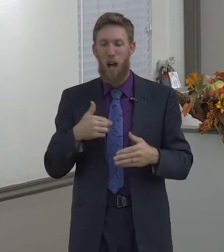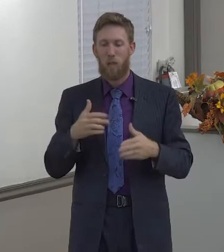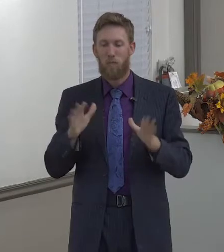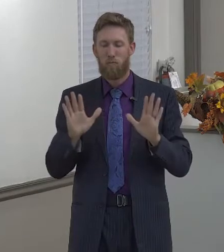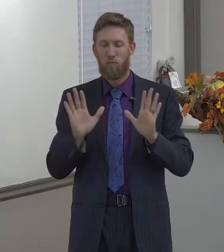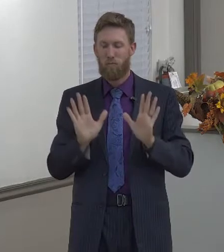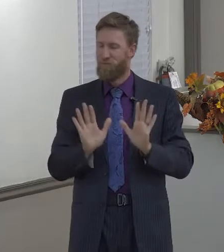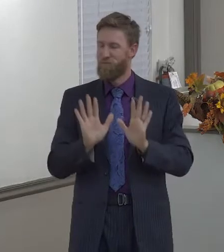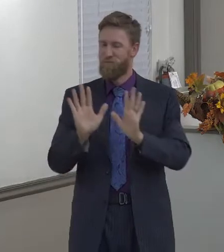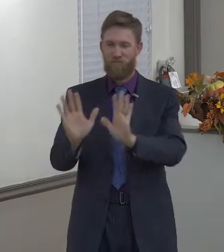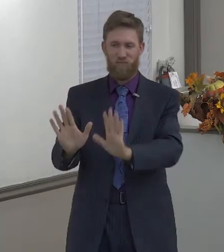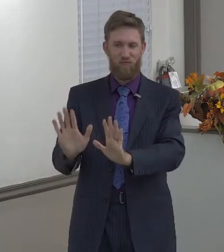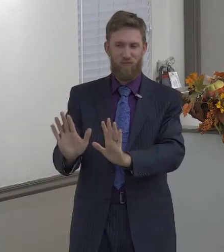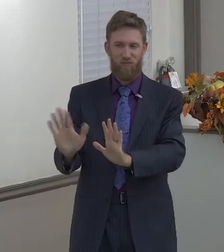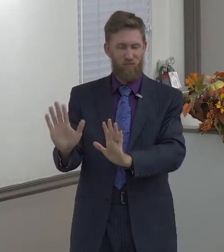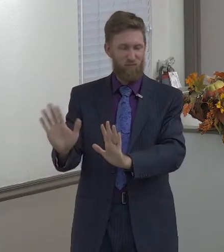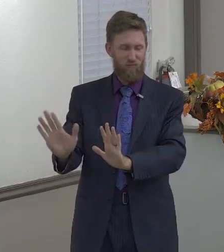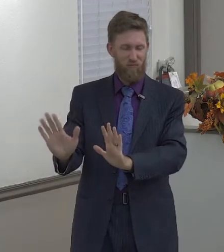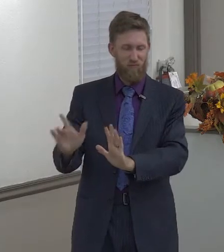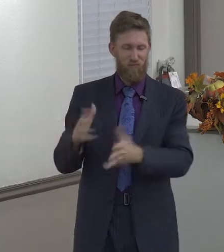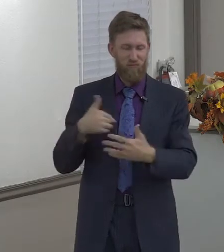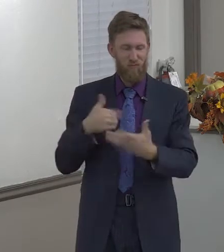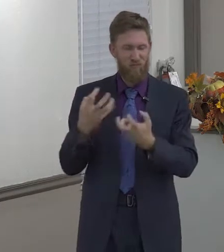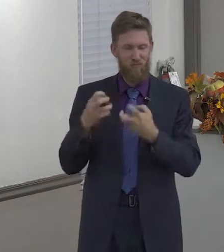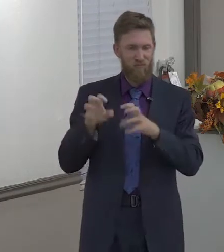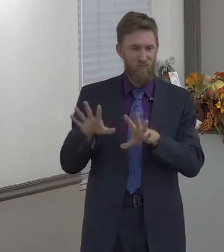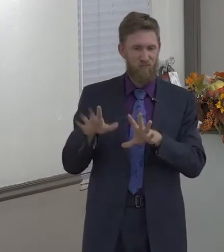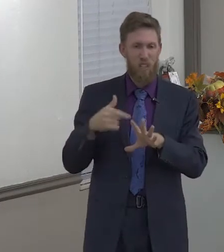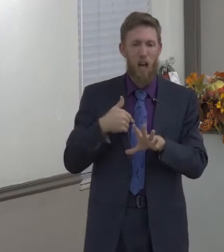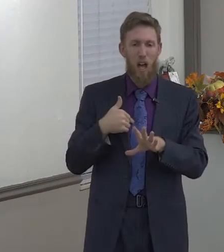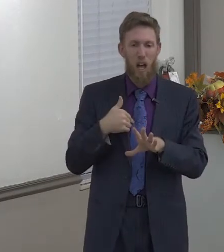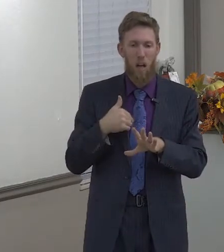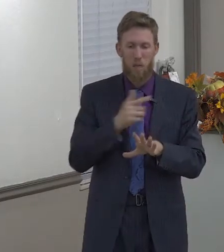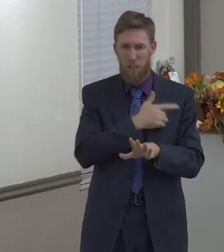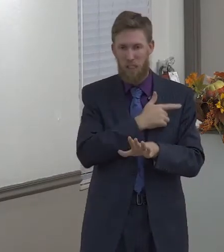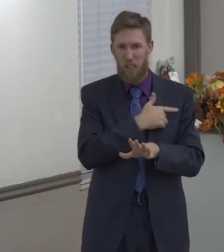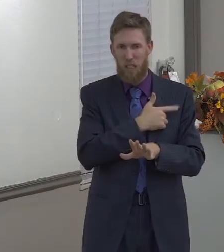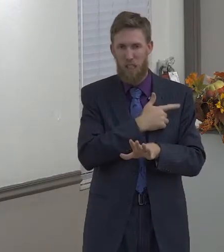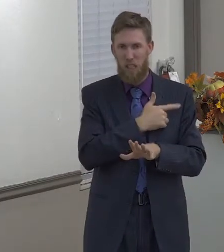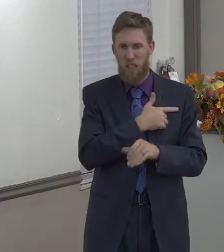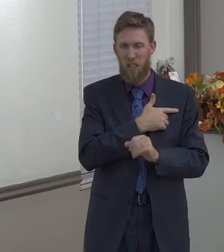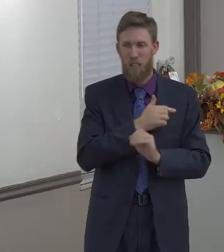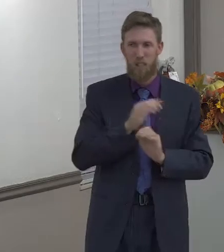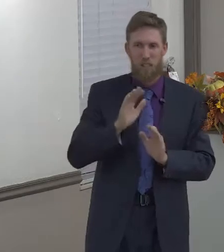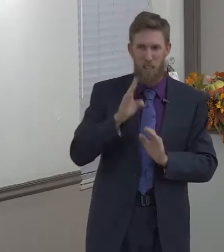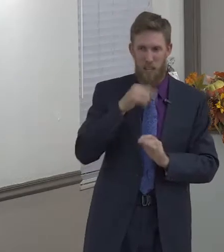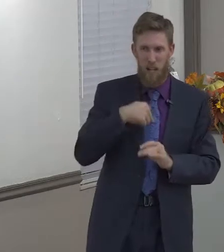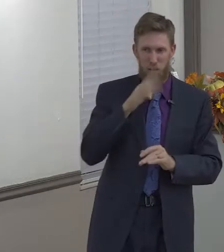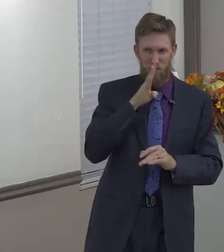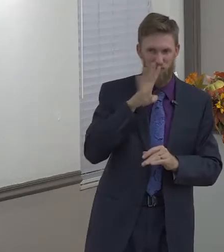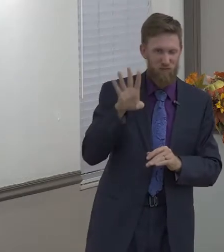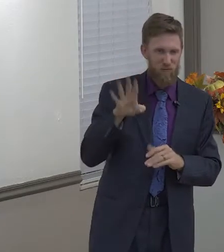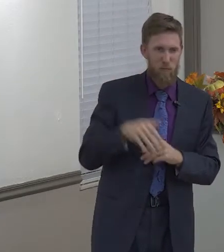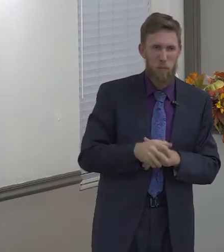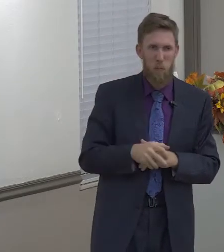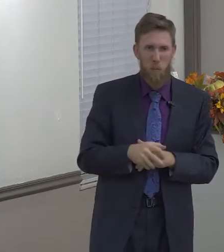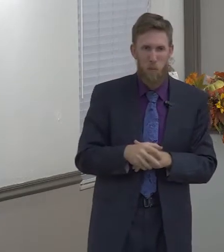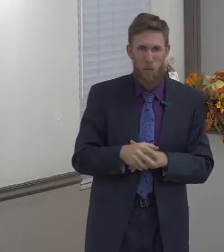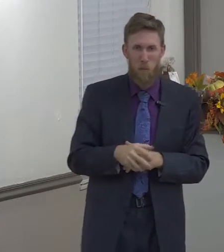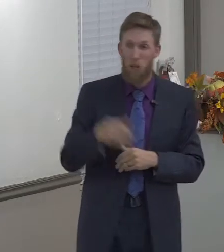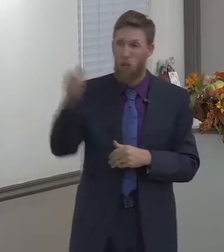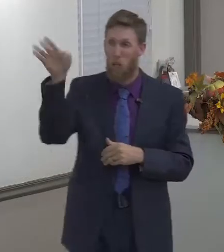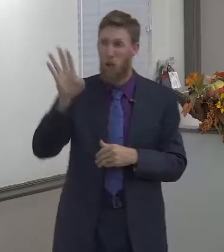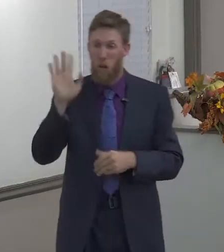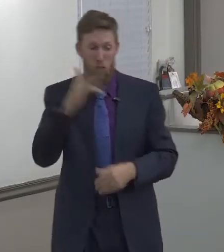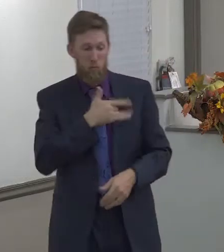but it means sacrifice. It means I can't roll into church at 9:05. It means that I have to get here early,